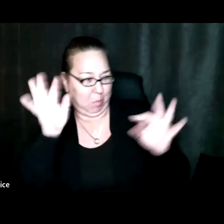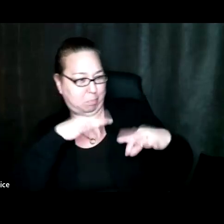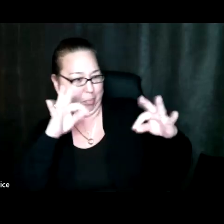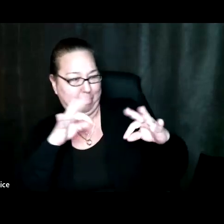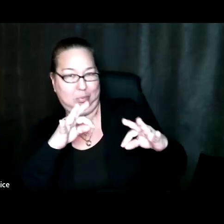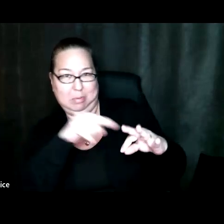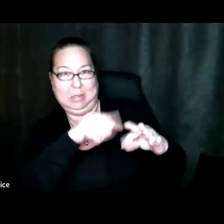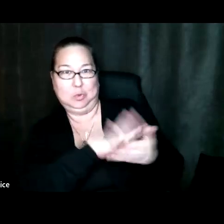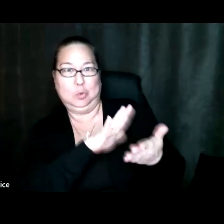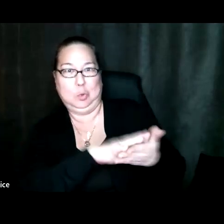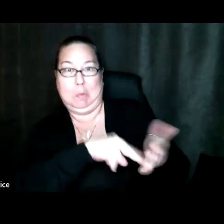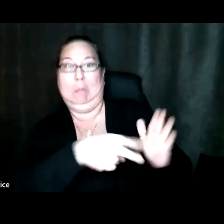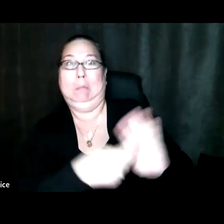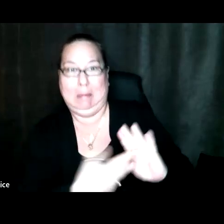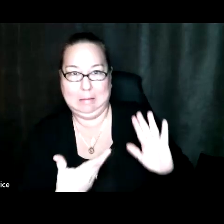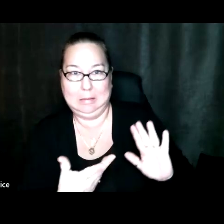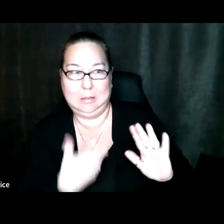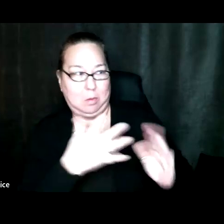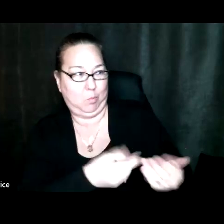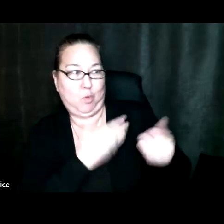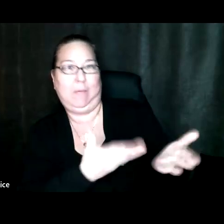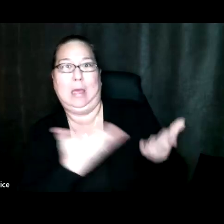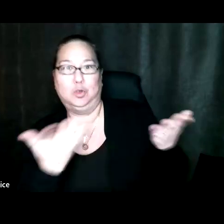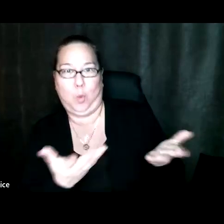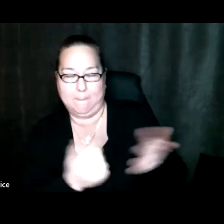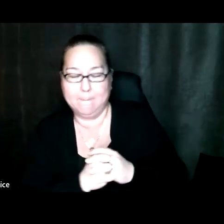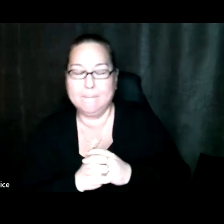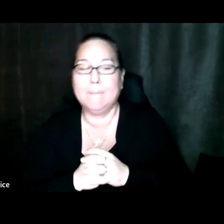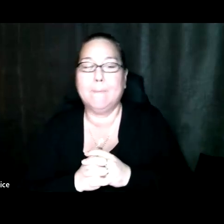only That's right. messages they're getting, that there are not other,